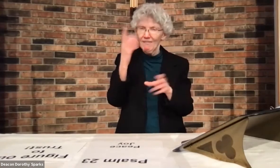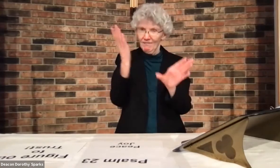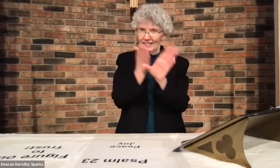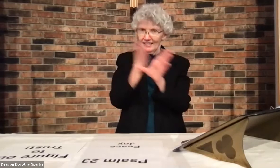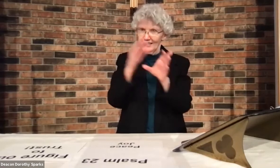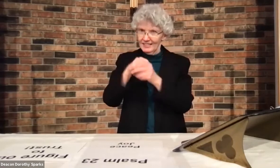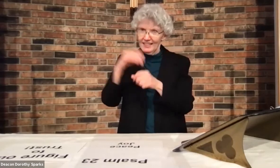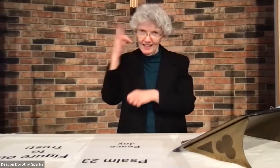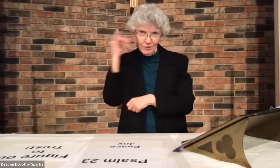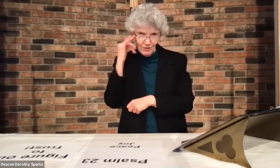right path.